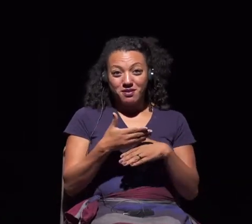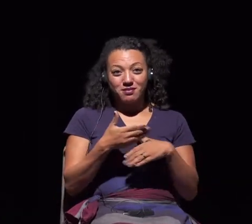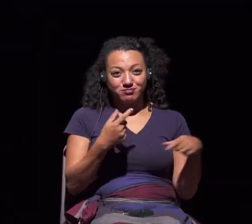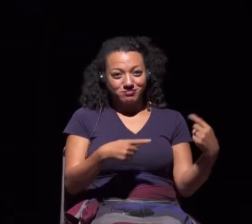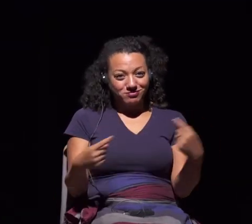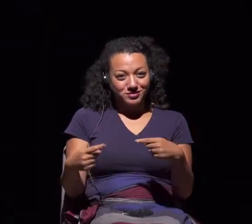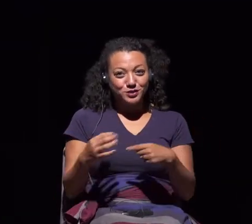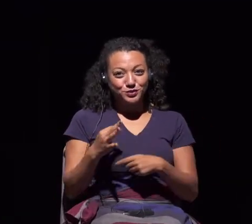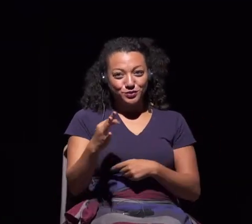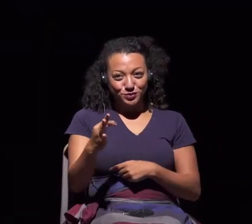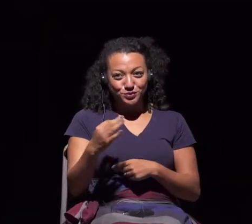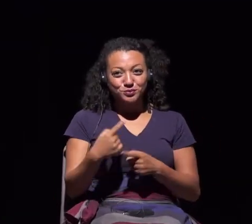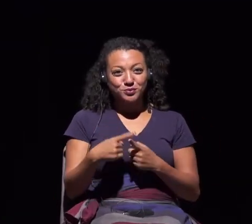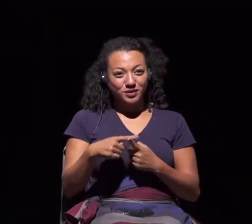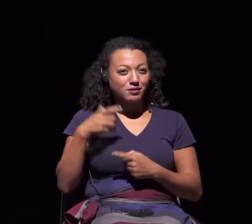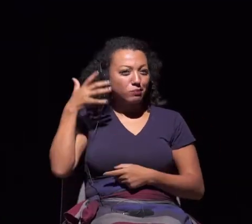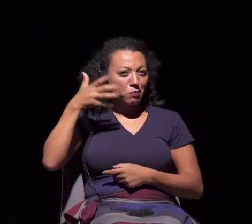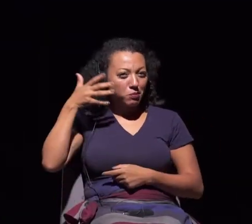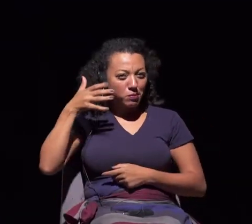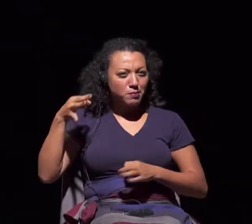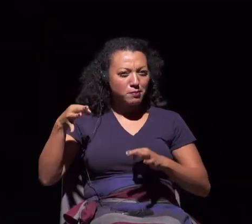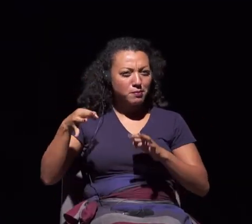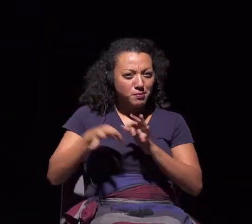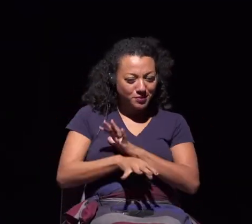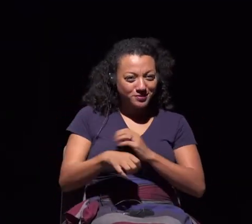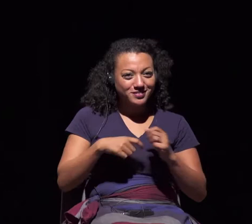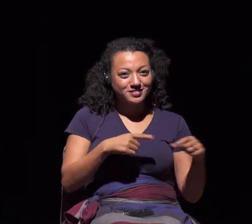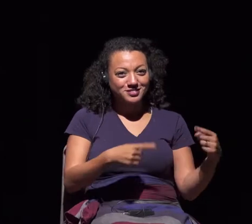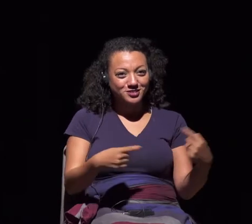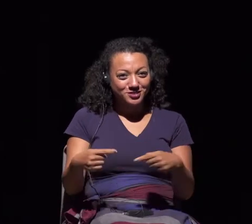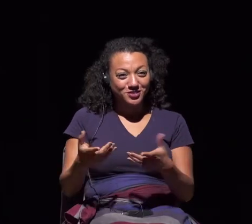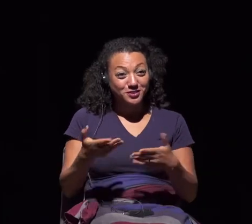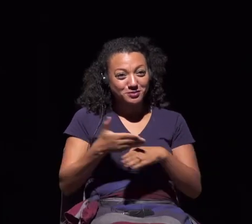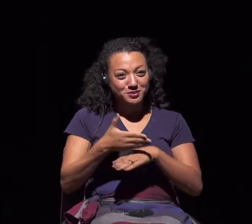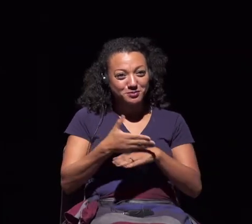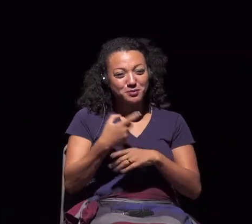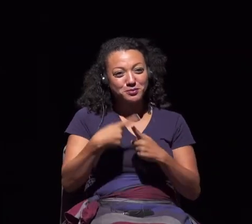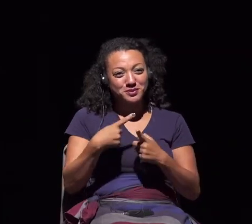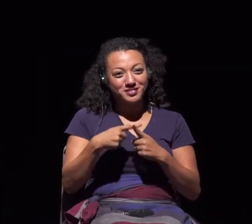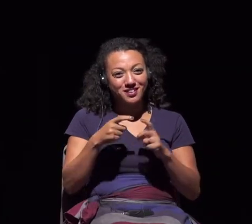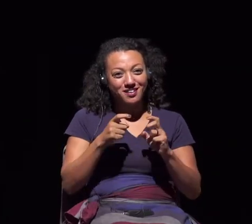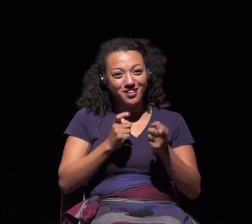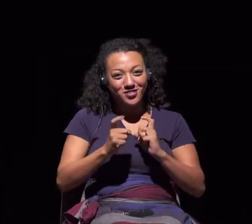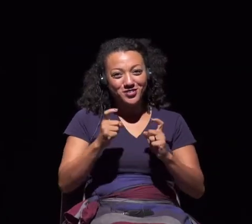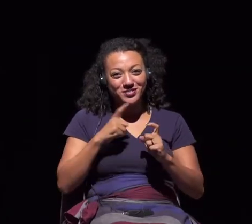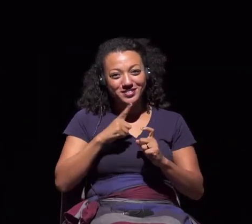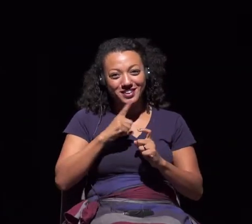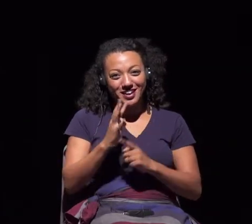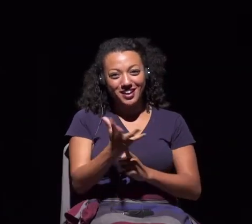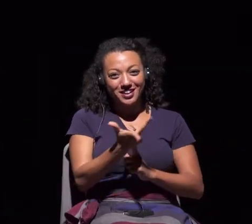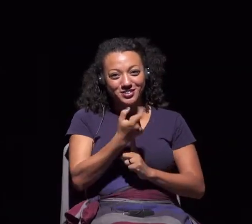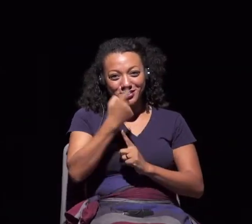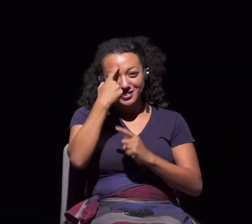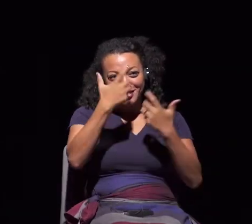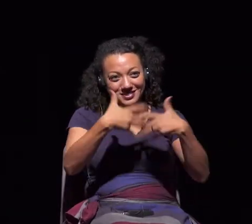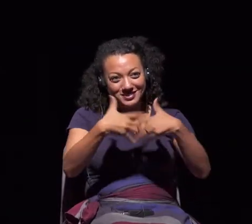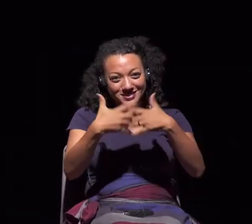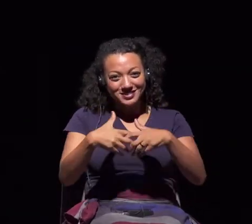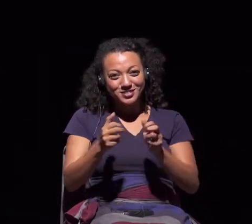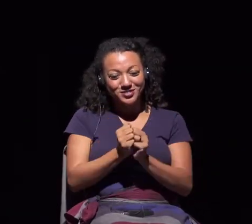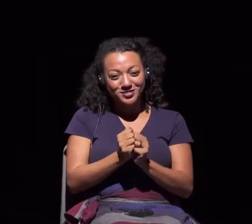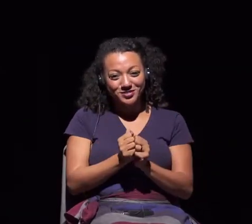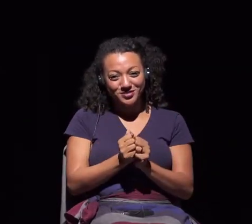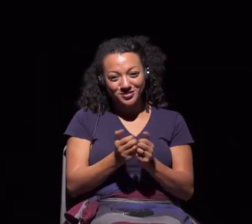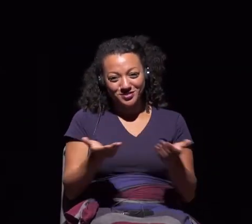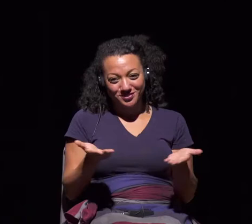this gathering of minds and images here over the course of this couple of days. So I just want to